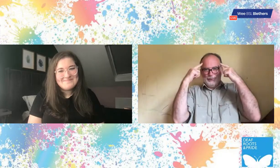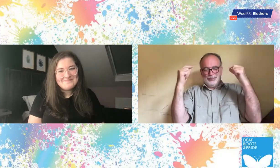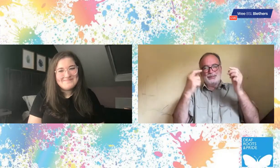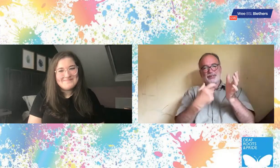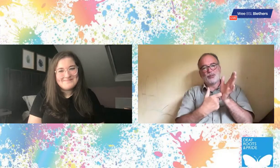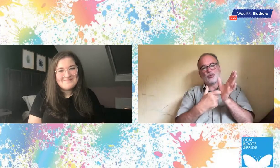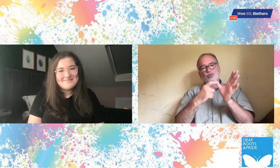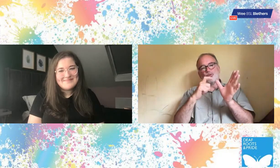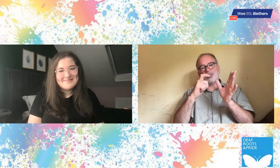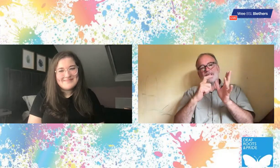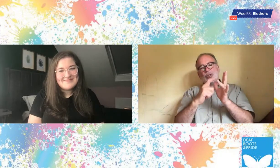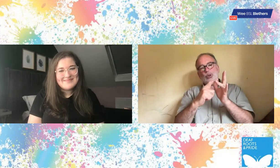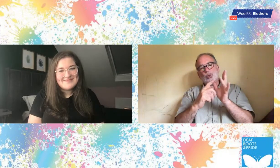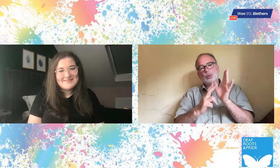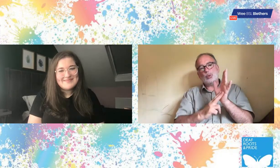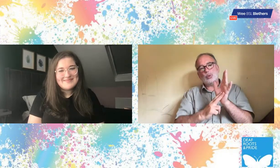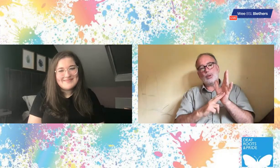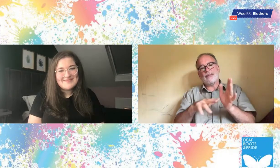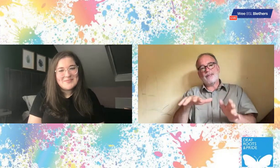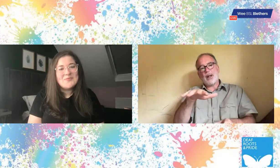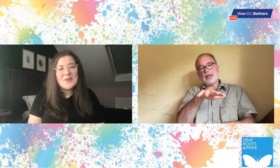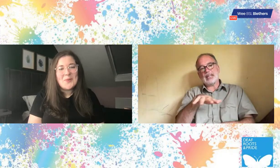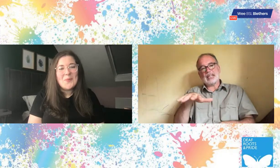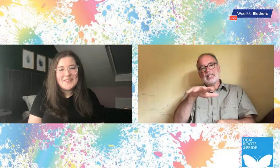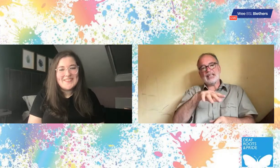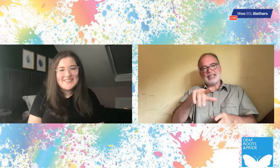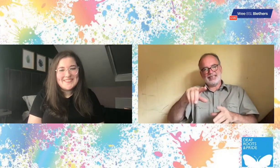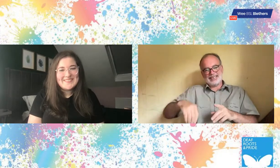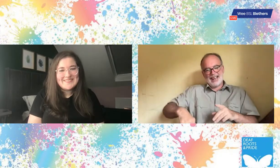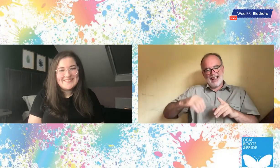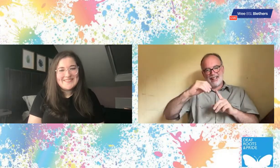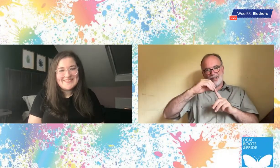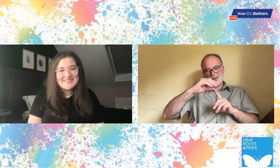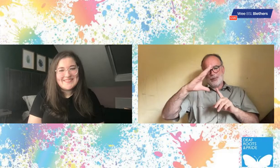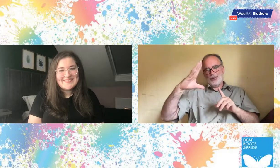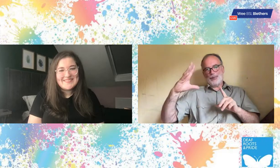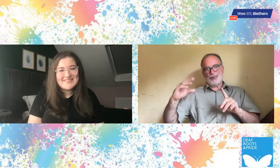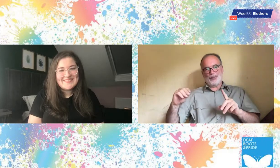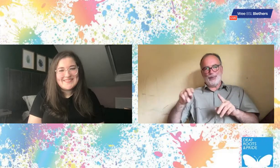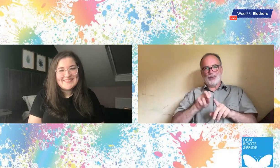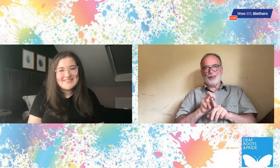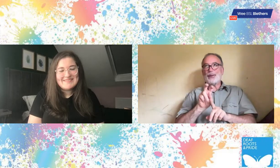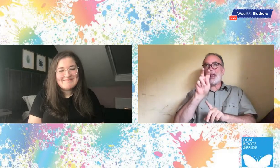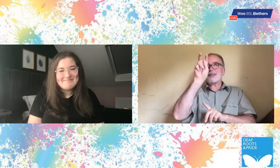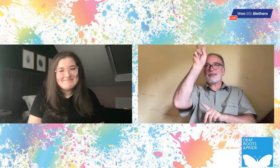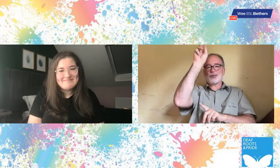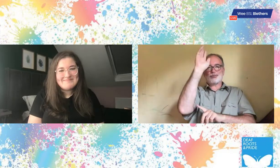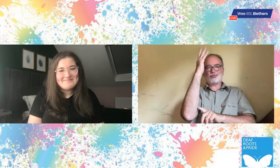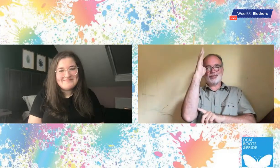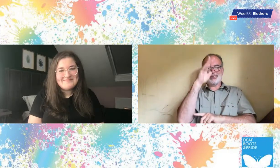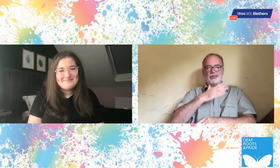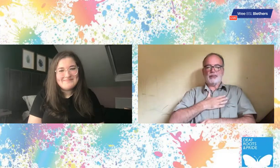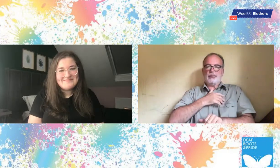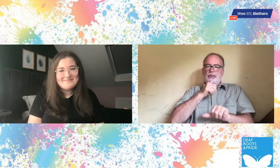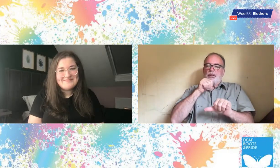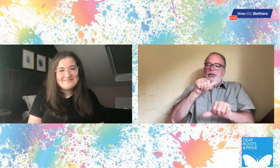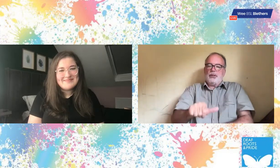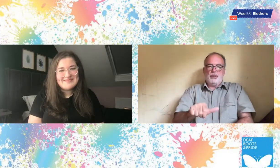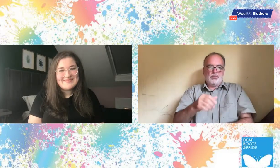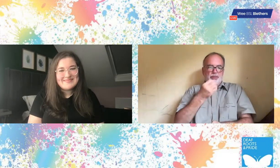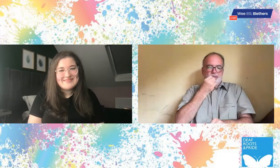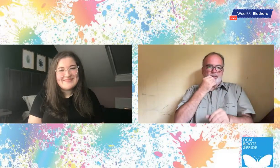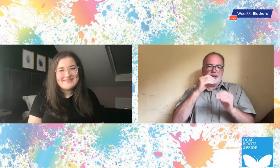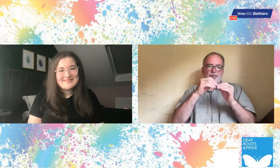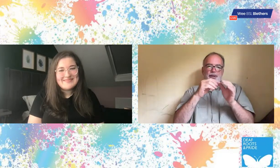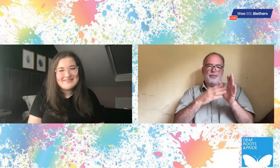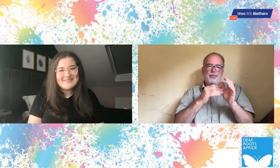The colors, the red, the little ears, the little kind. They're from the raccoon family, so they have this kind of bushy tail as well,